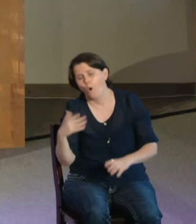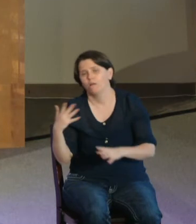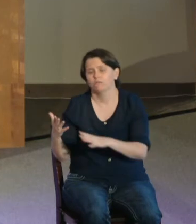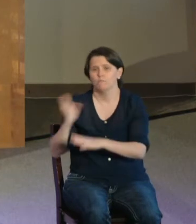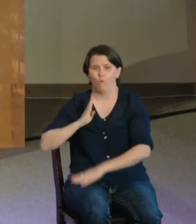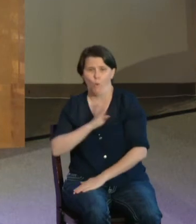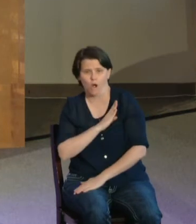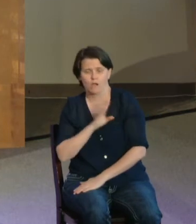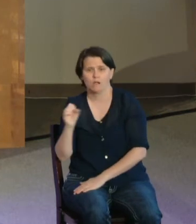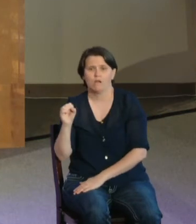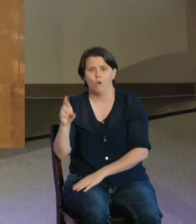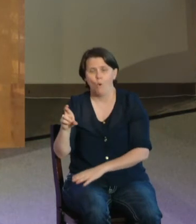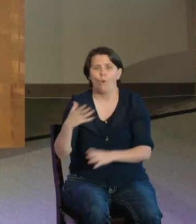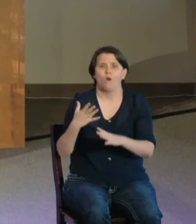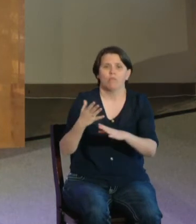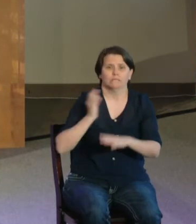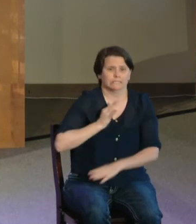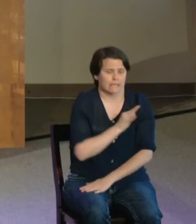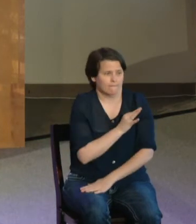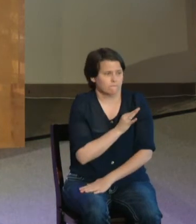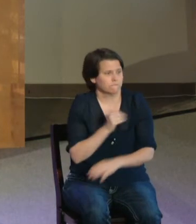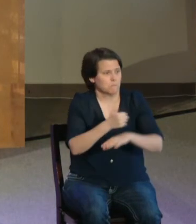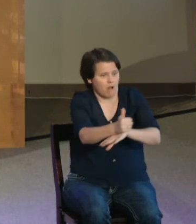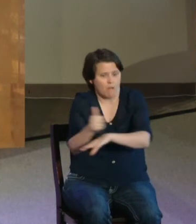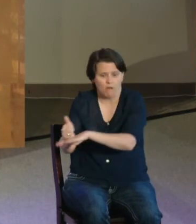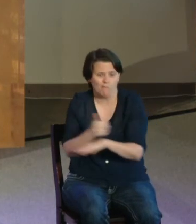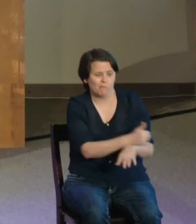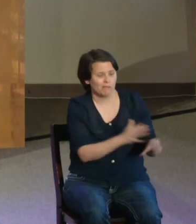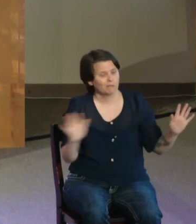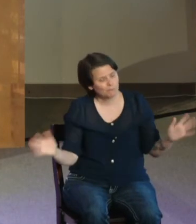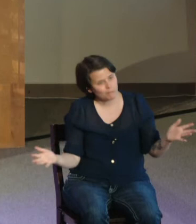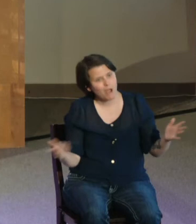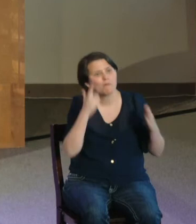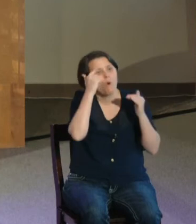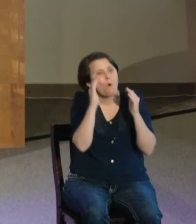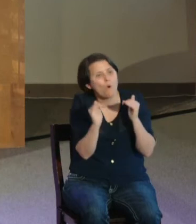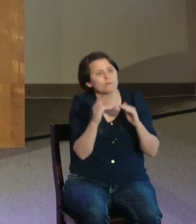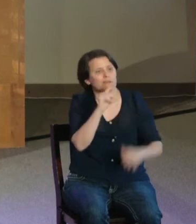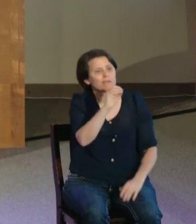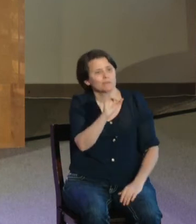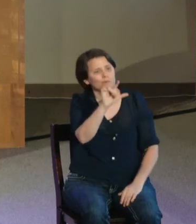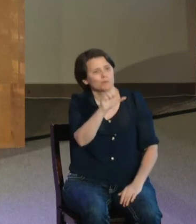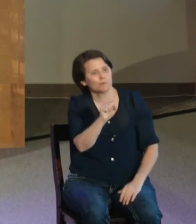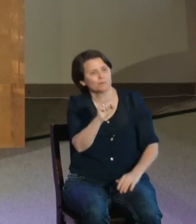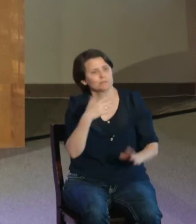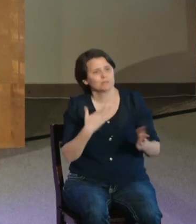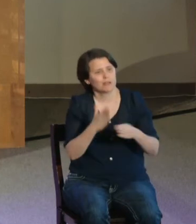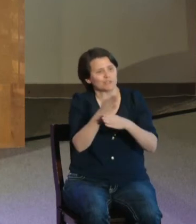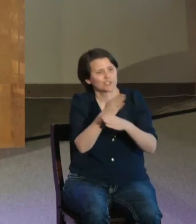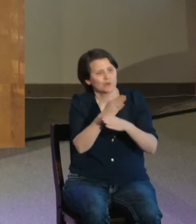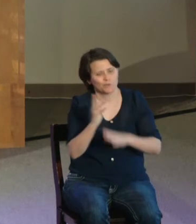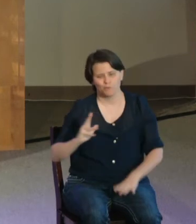upheaval that happened in our community, I'm hoping that the tools that I've shared with you in the past and that I will share with you today